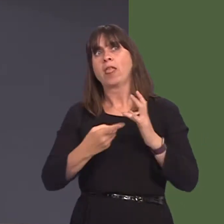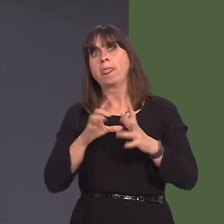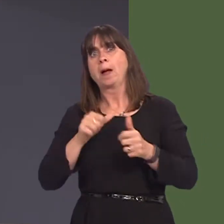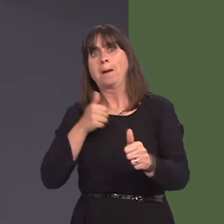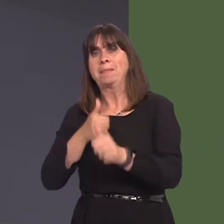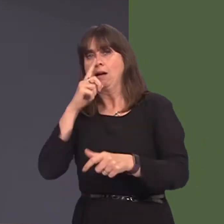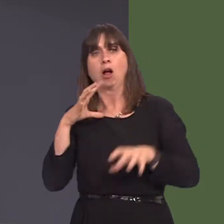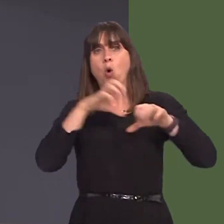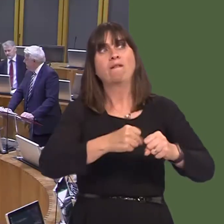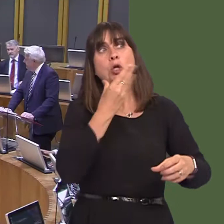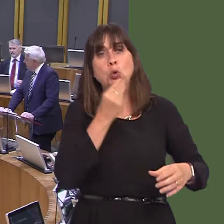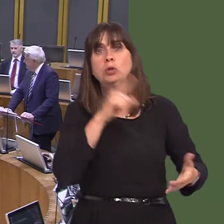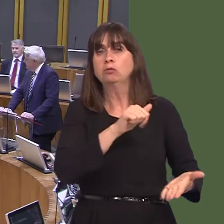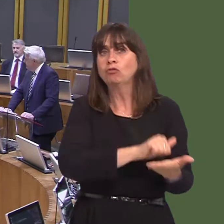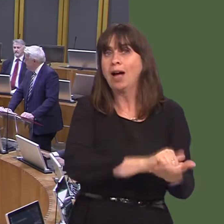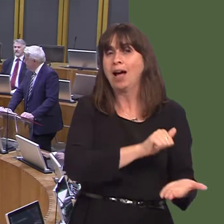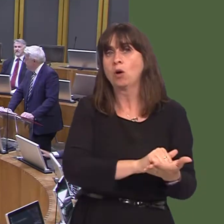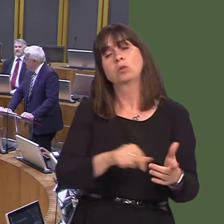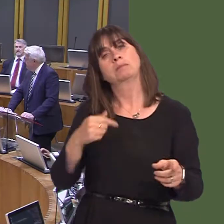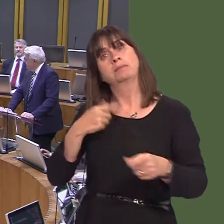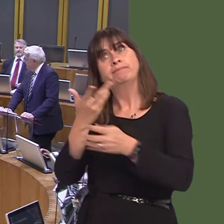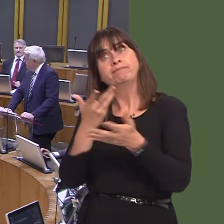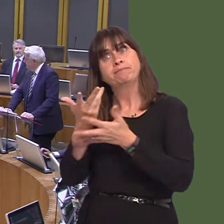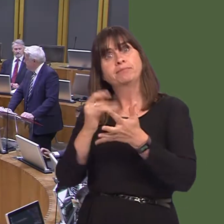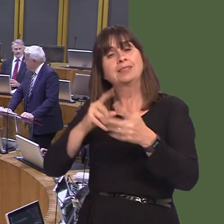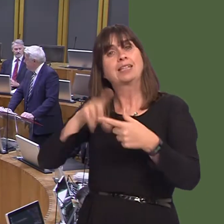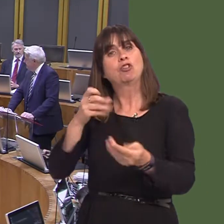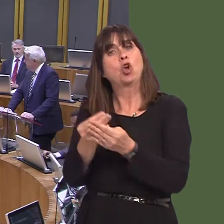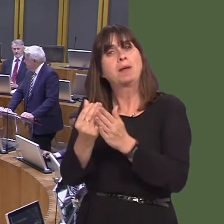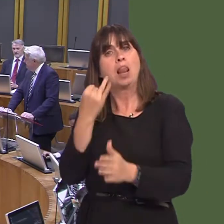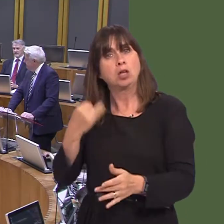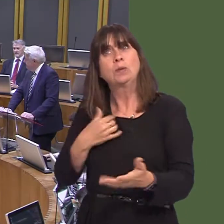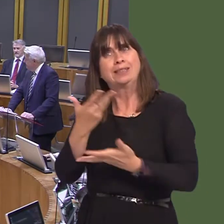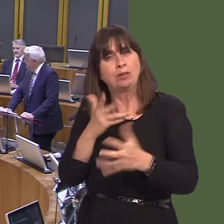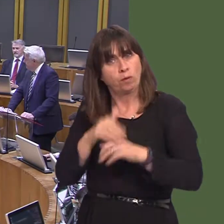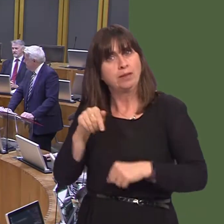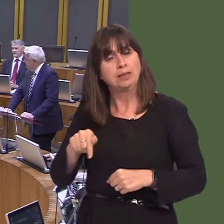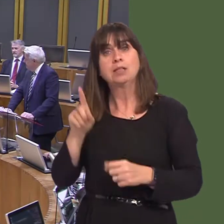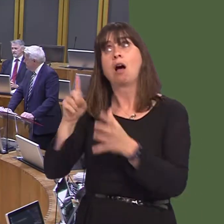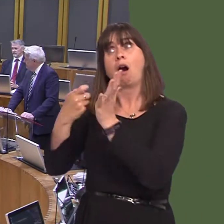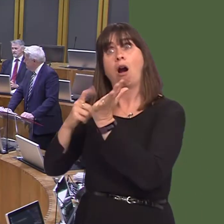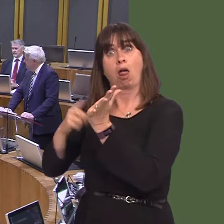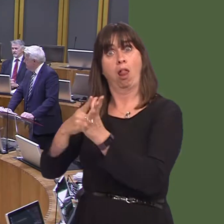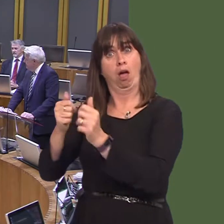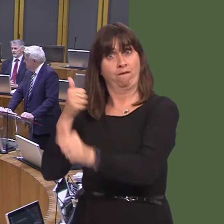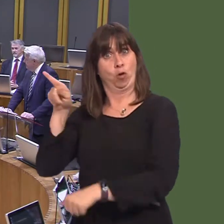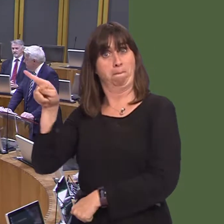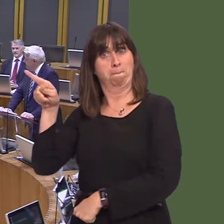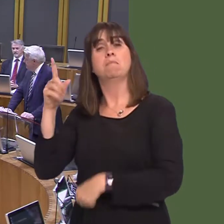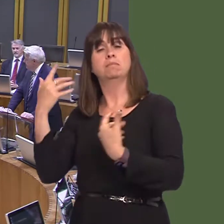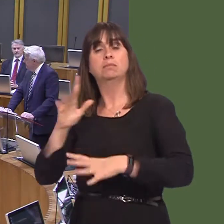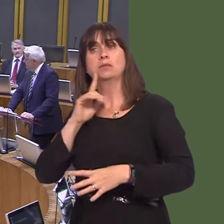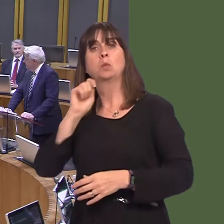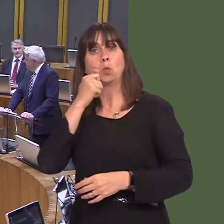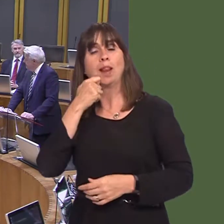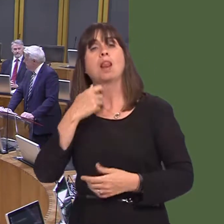in my question to the Cabinet Secretary for the Economy last week, but also, of course, there is a commitment by Arla to continue to